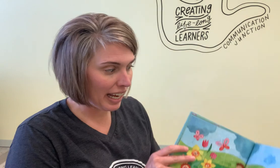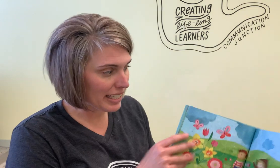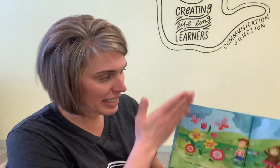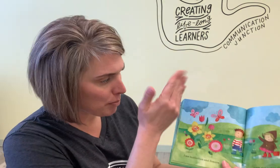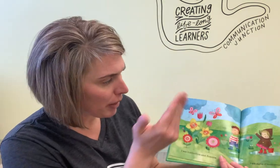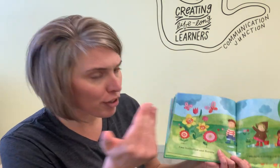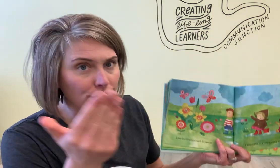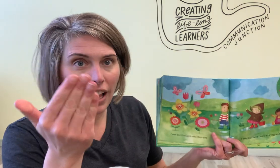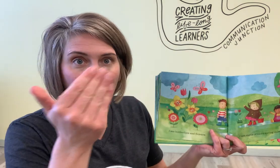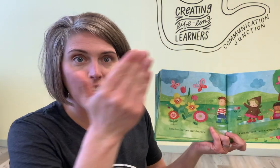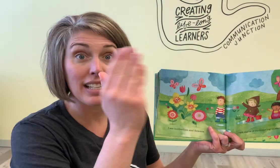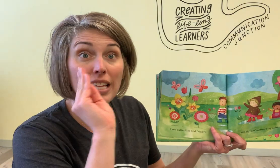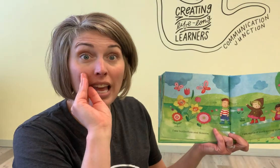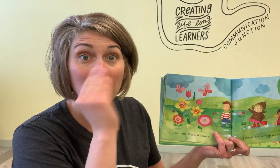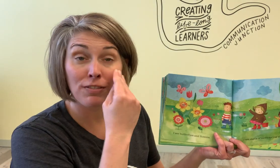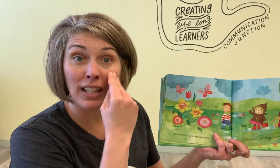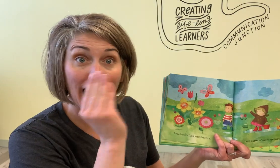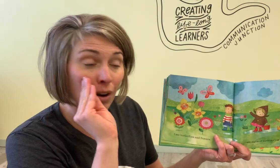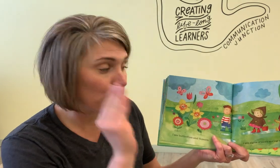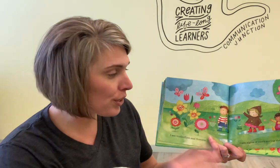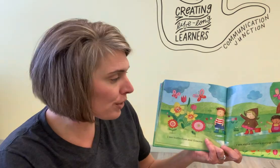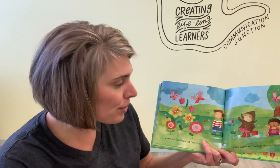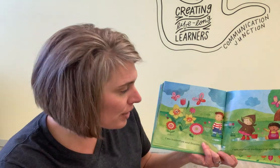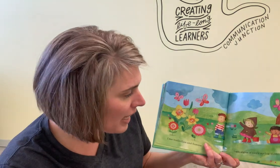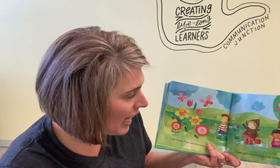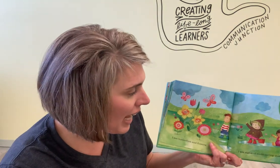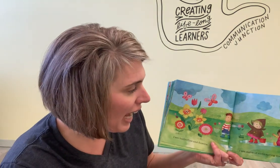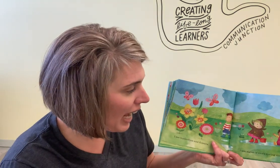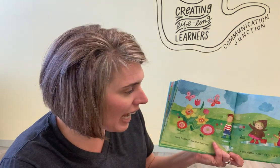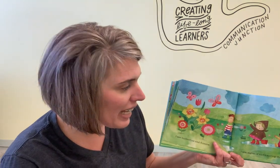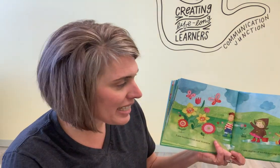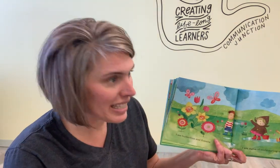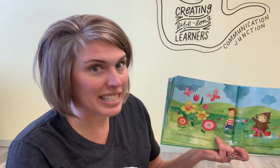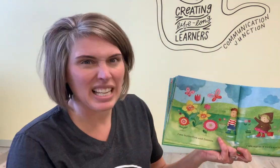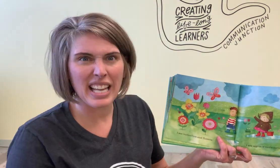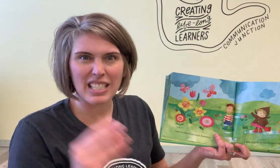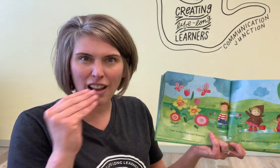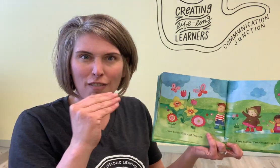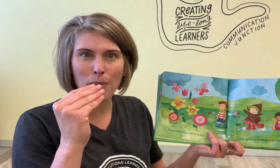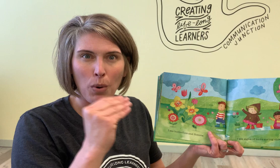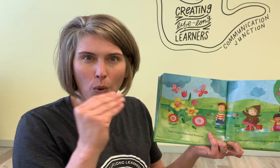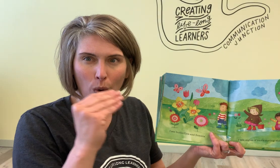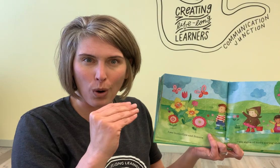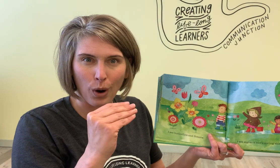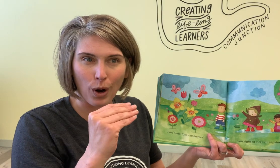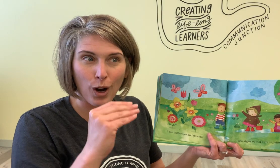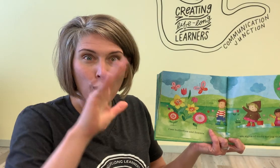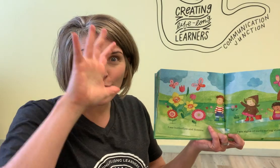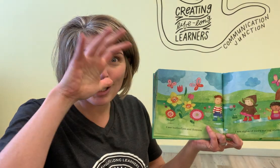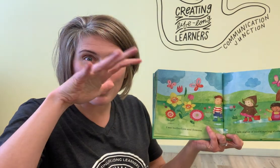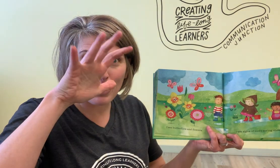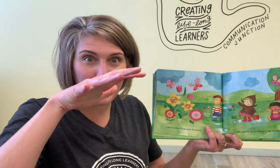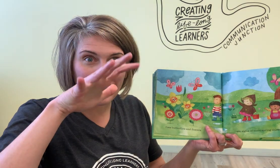I see butterflies and flowers. I see signs of more spring